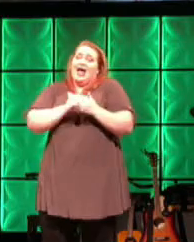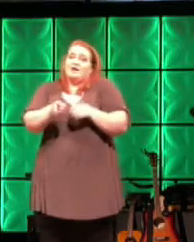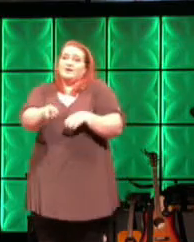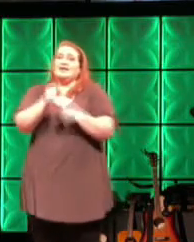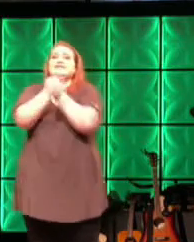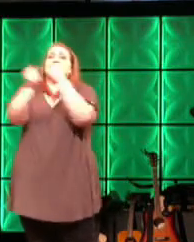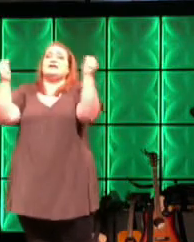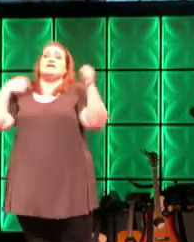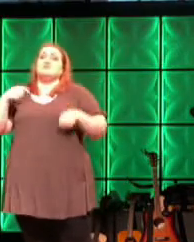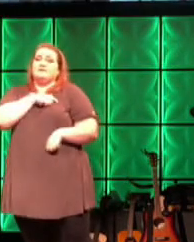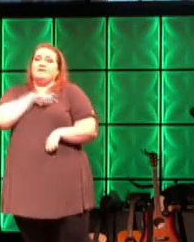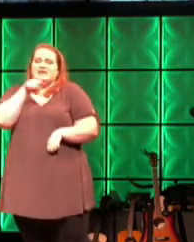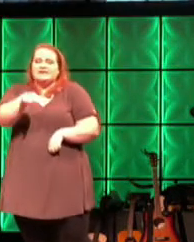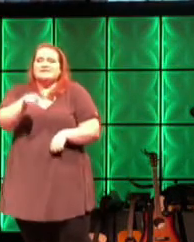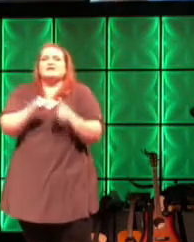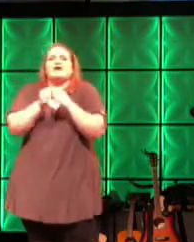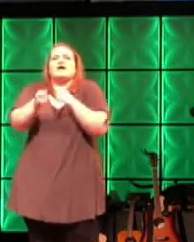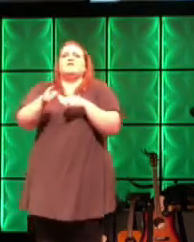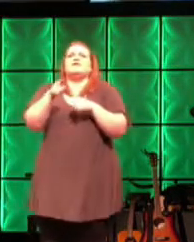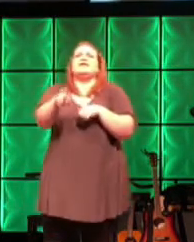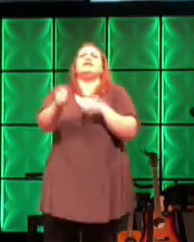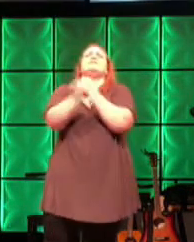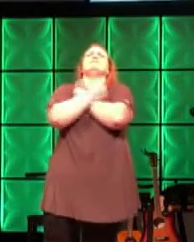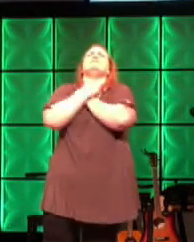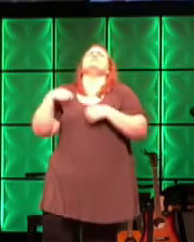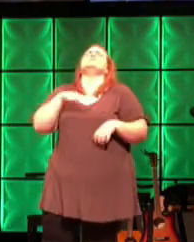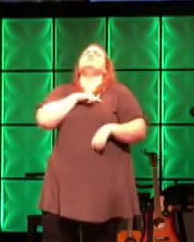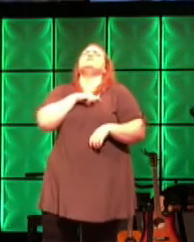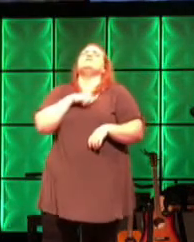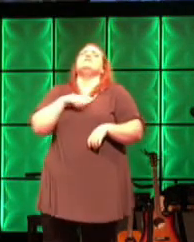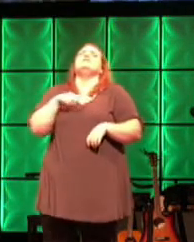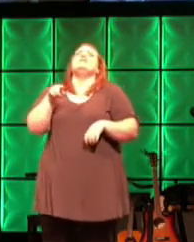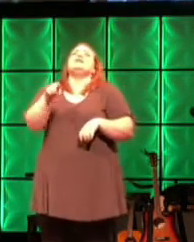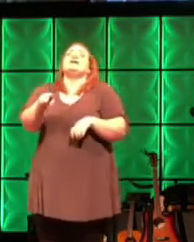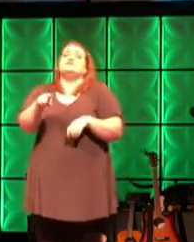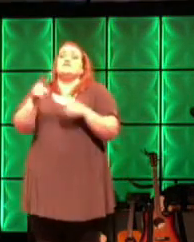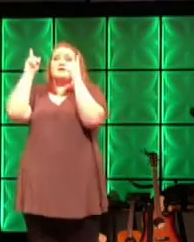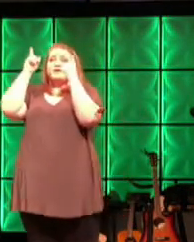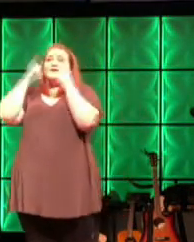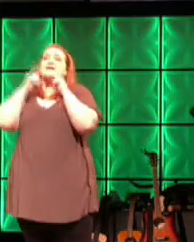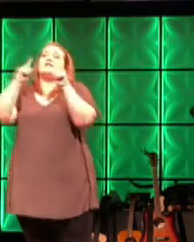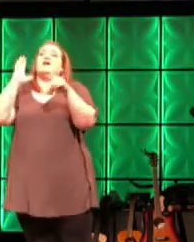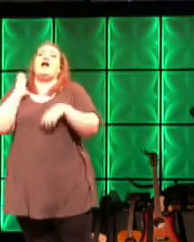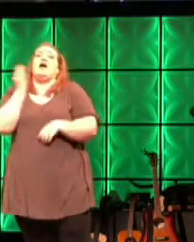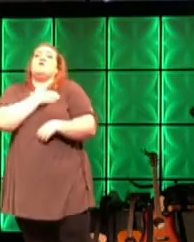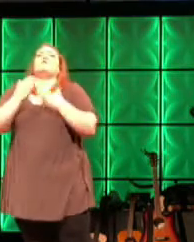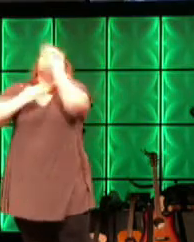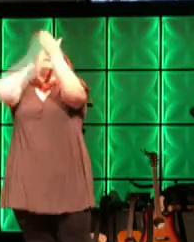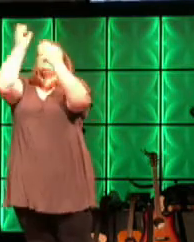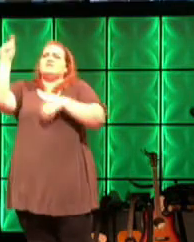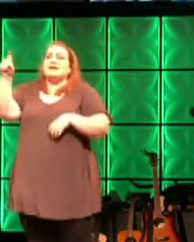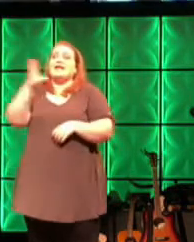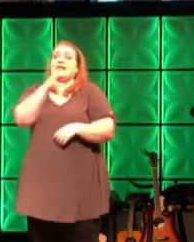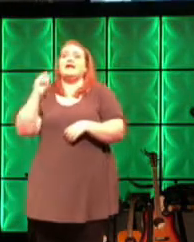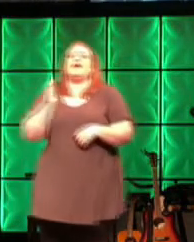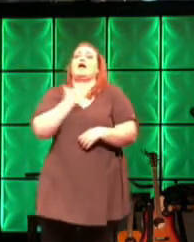saves us. This is how he loves us. He answered our cry of need and our cry of hate with